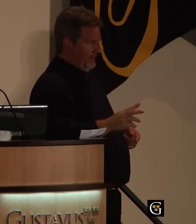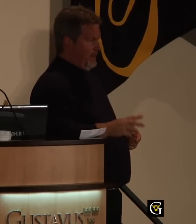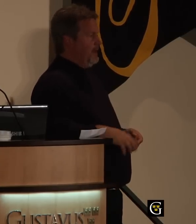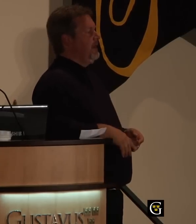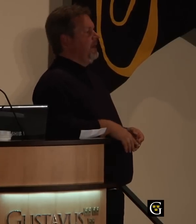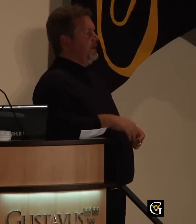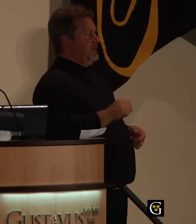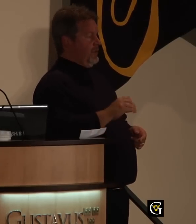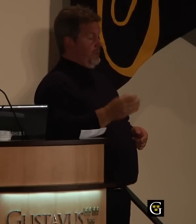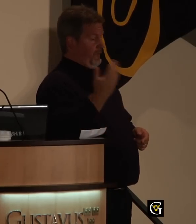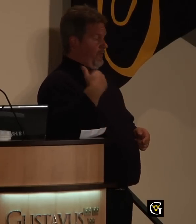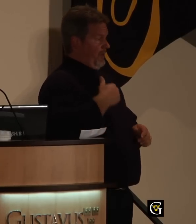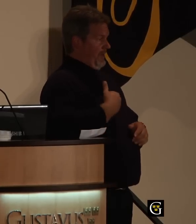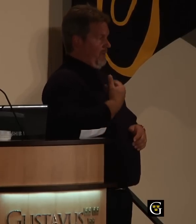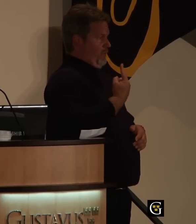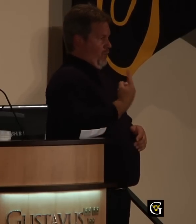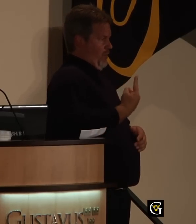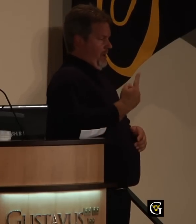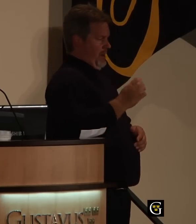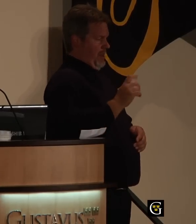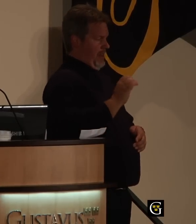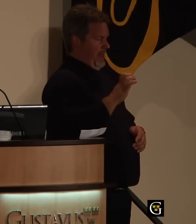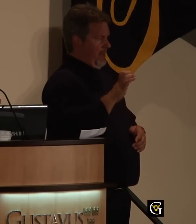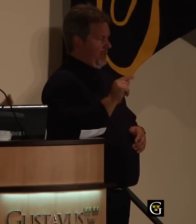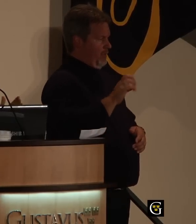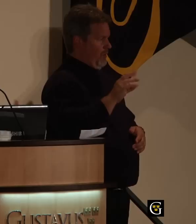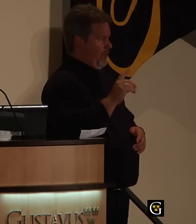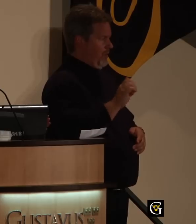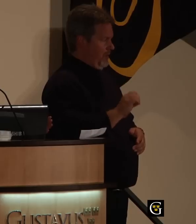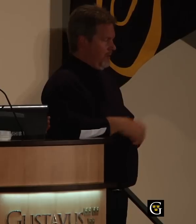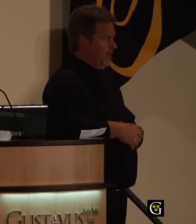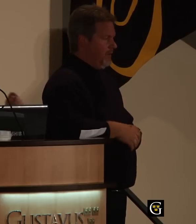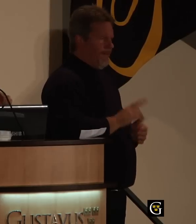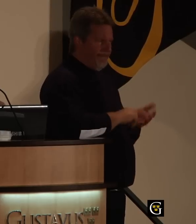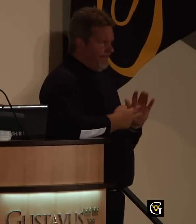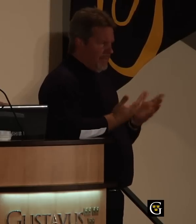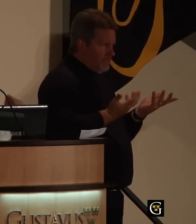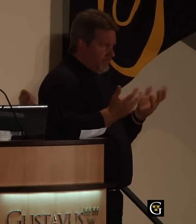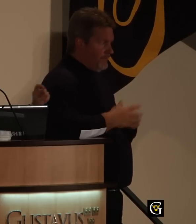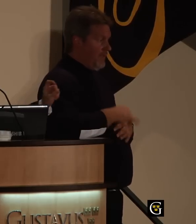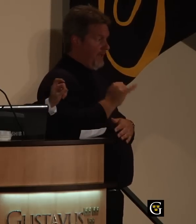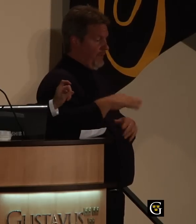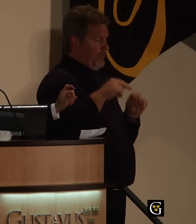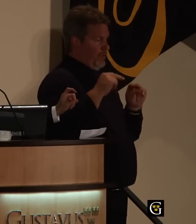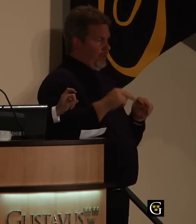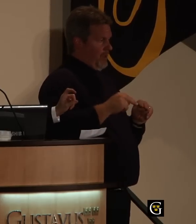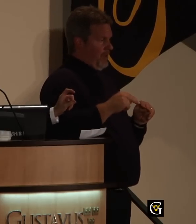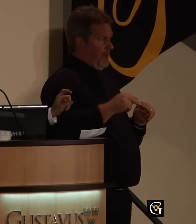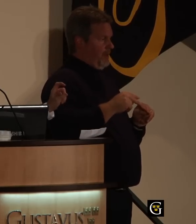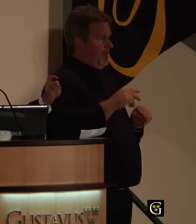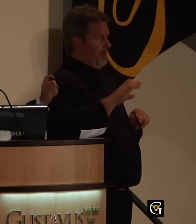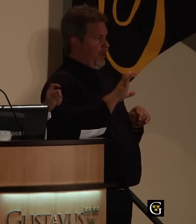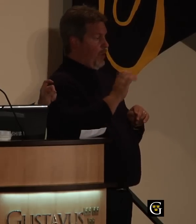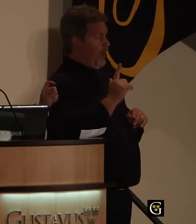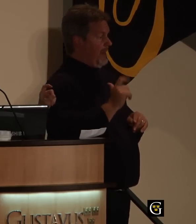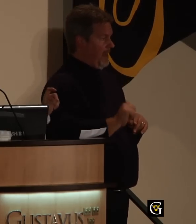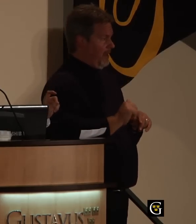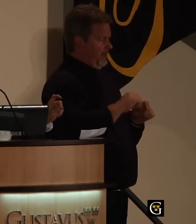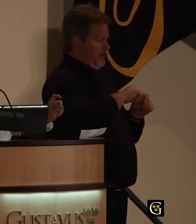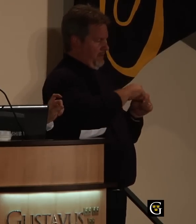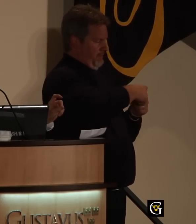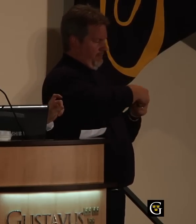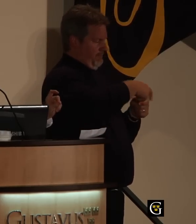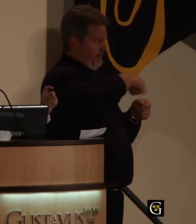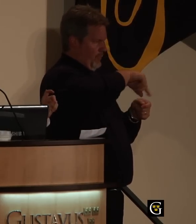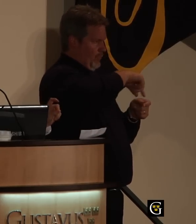electrode. What does that mean? Well, if you look at cochlear, if you unroll it, you